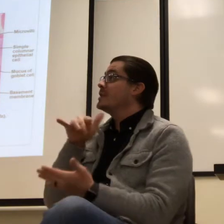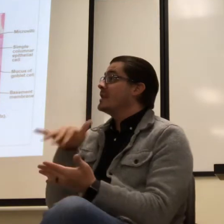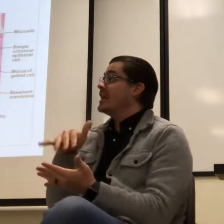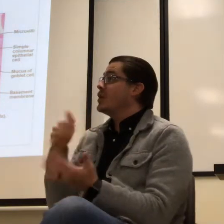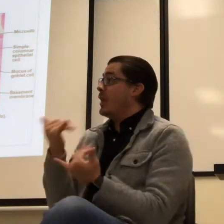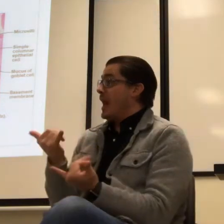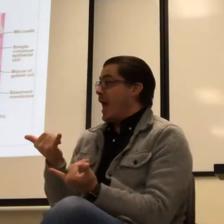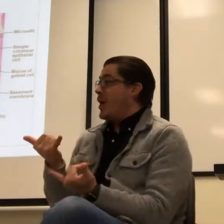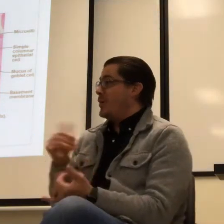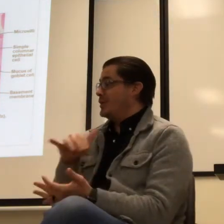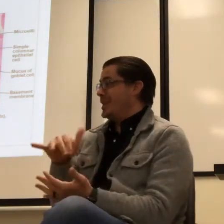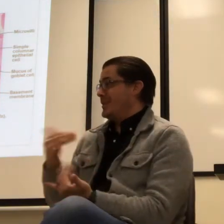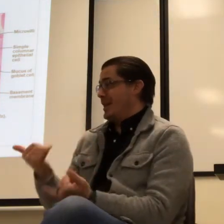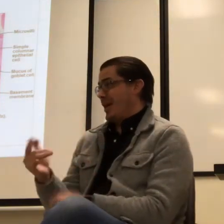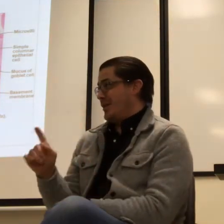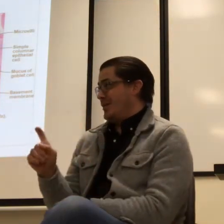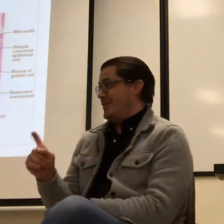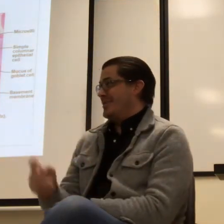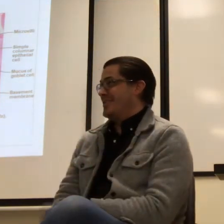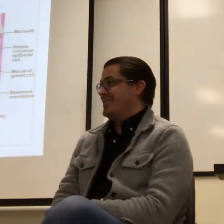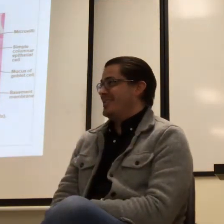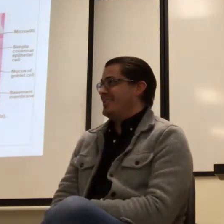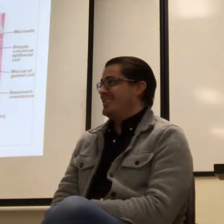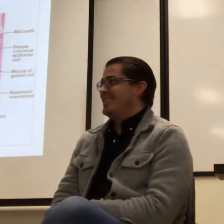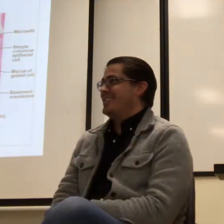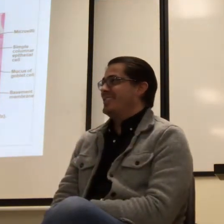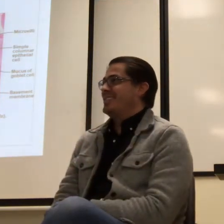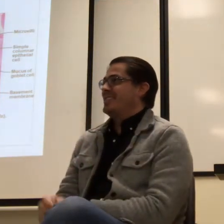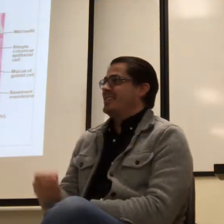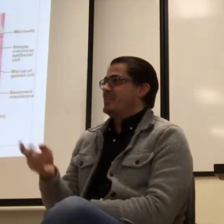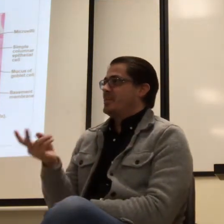one. Let me turn my mic down a little bit.